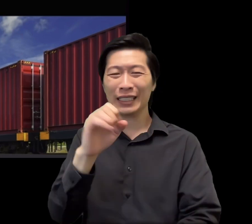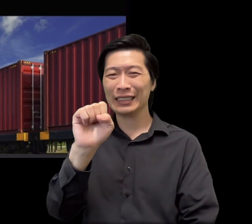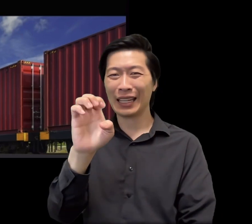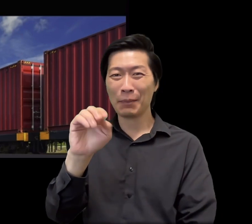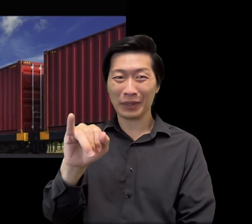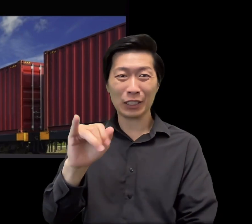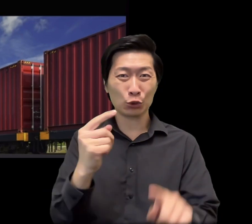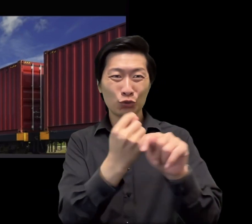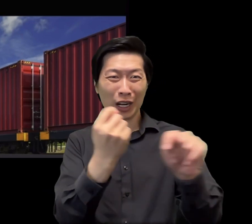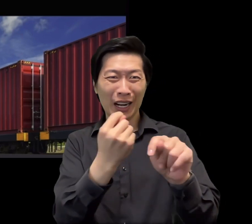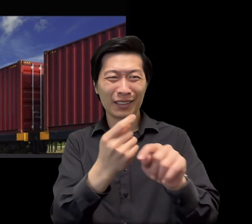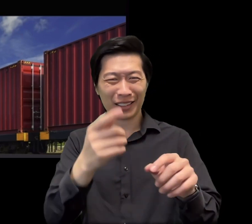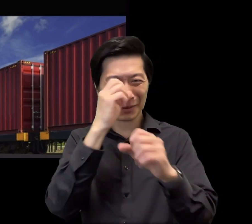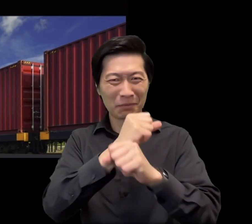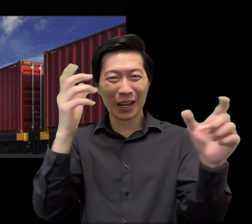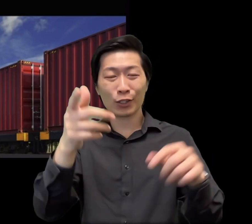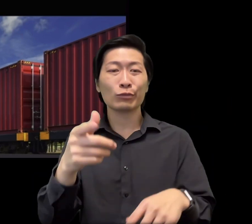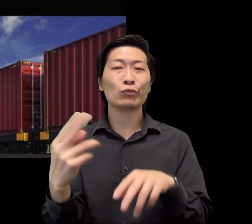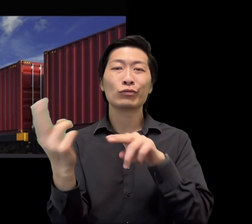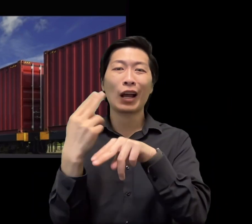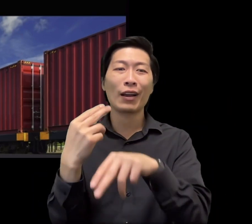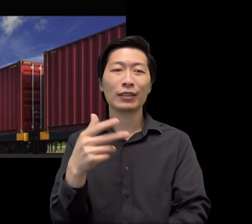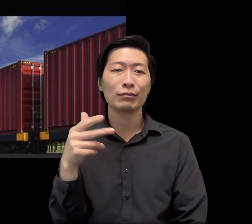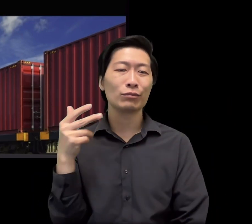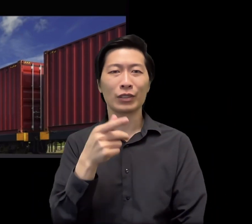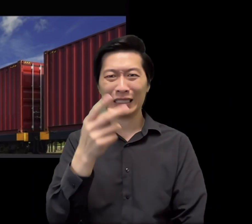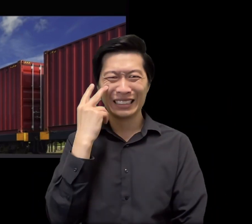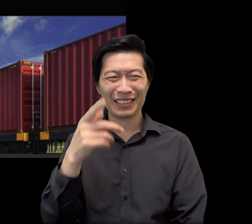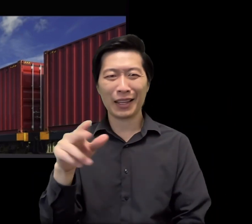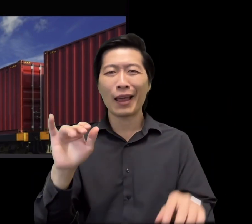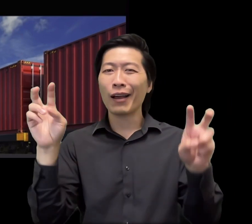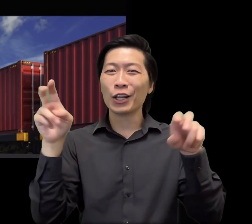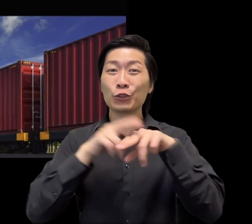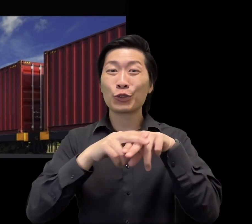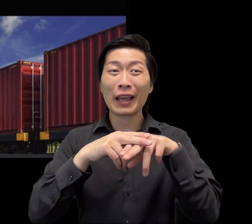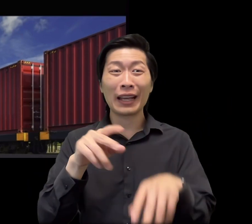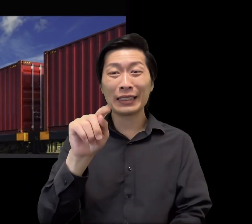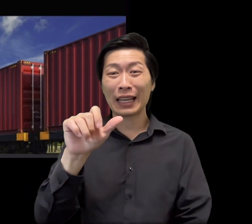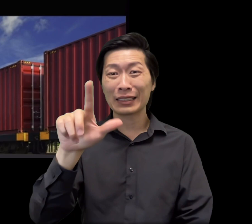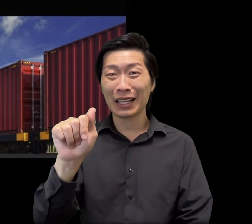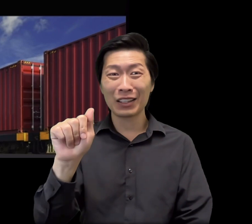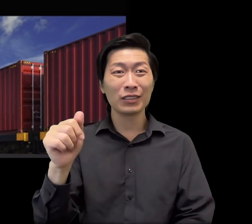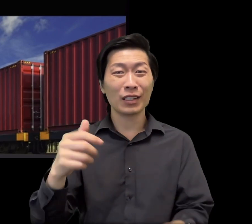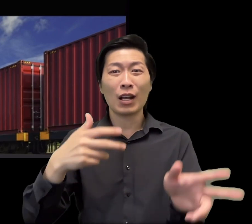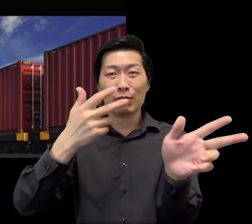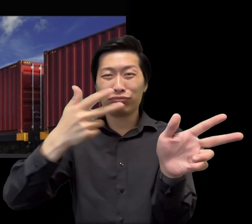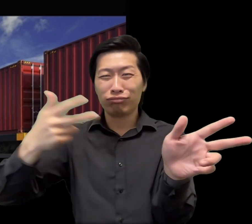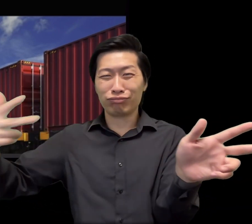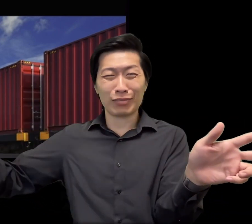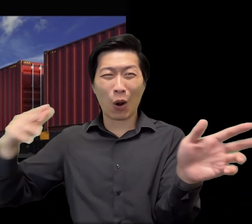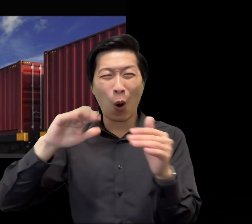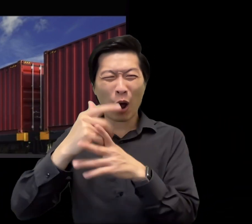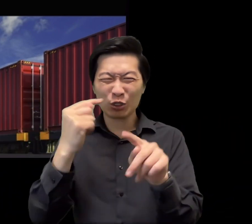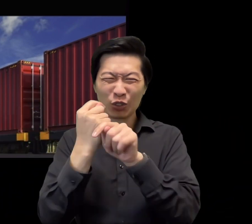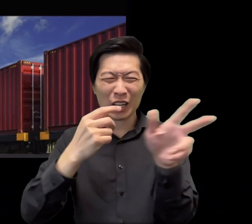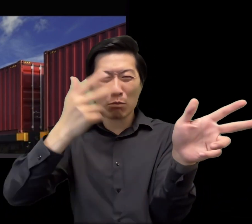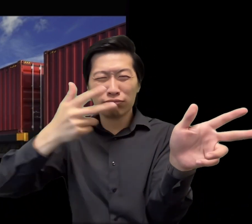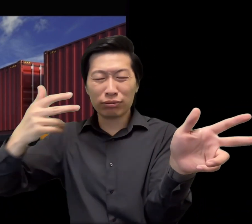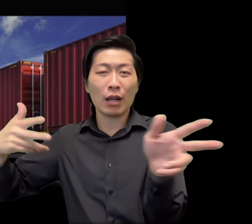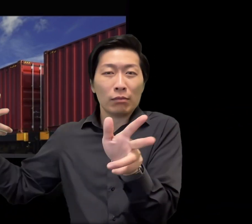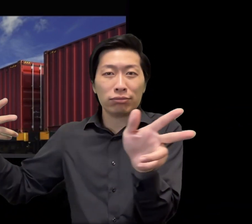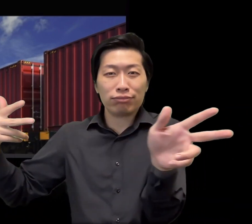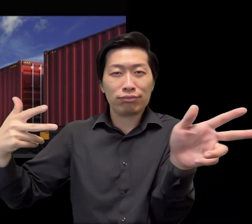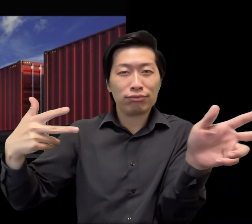you know, the CGI is not great on this, but like imagine you're driving on the highway and it's just this train of Tesla trucks. They get to their city, they just deploy to their local destinations.